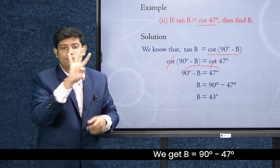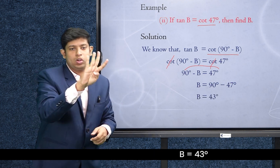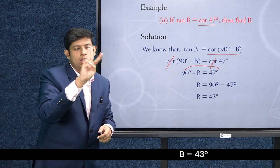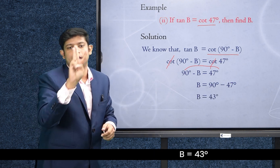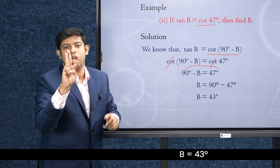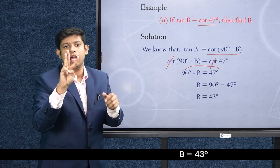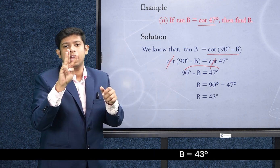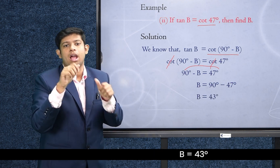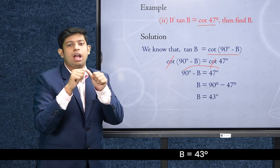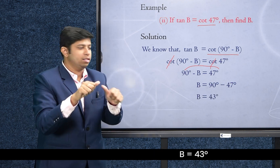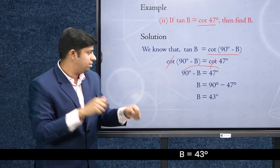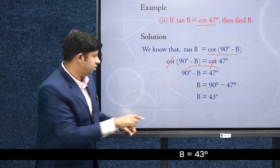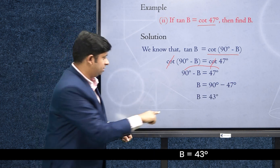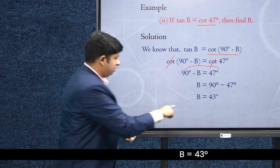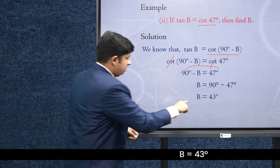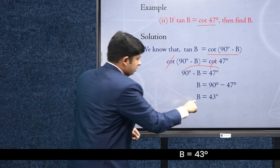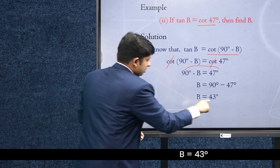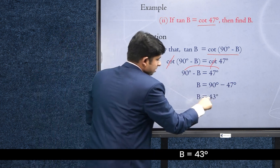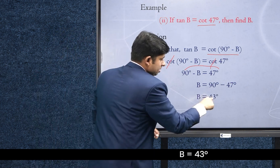B is equal to 43 degrees.